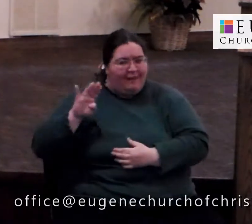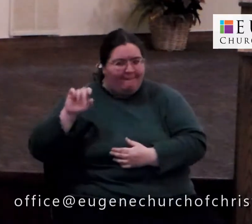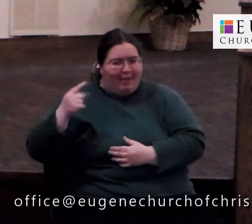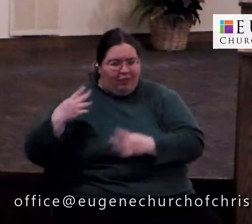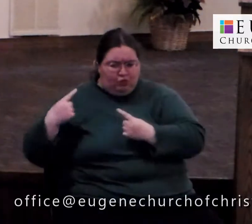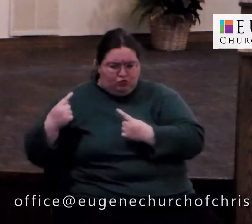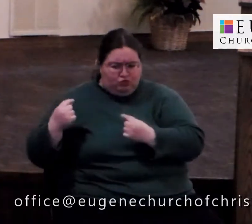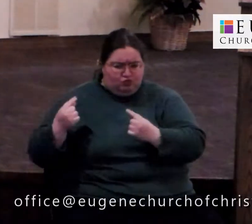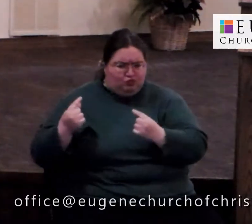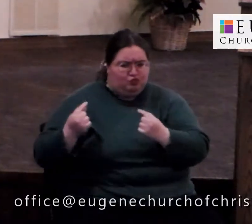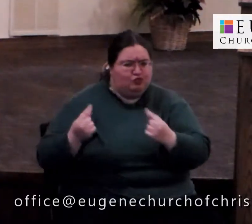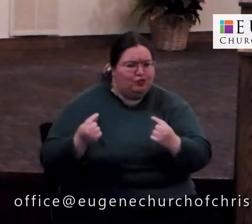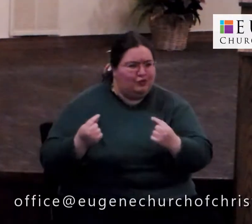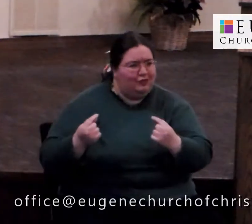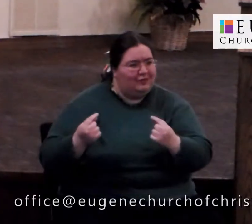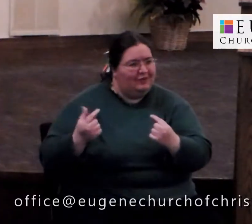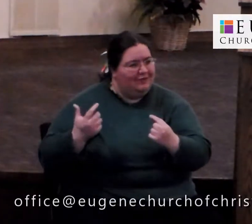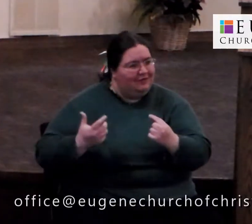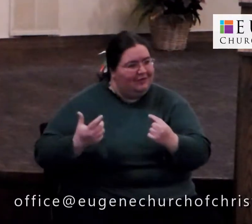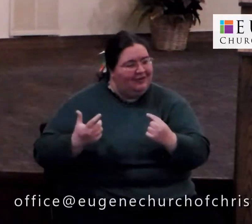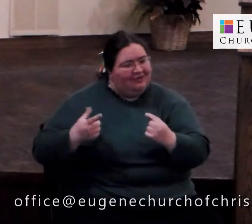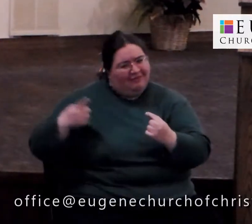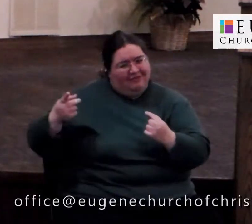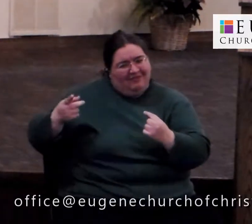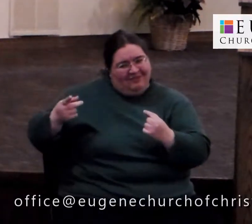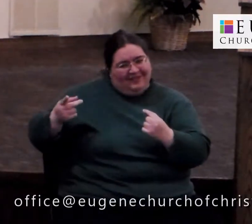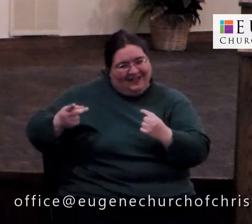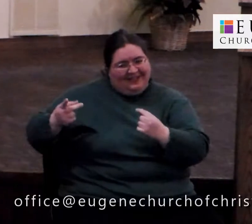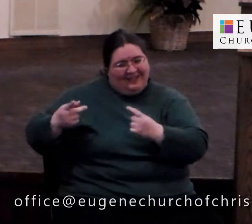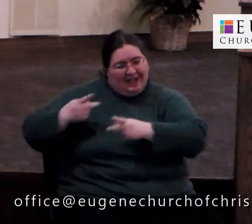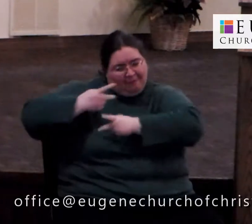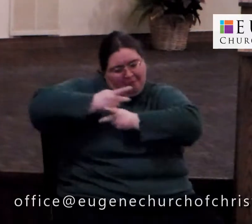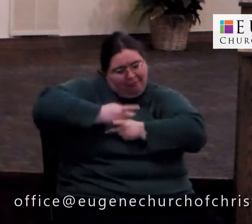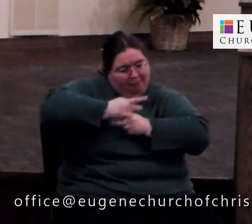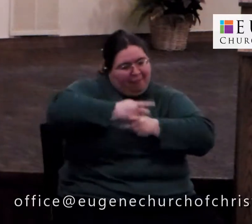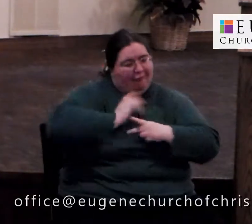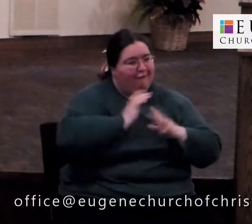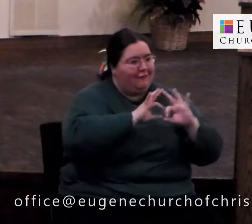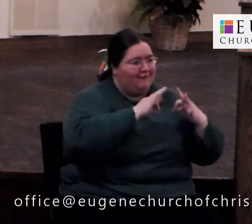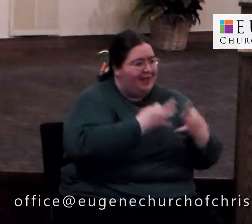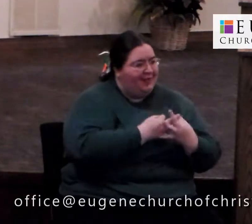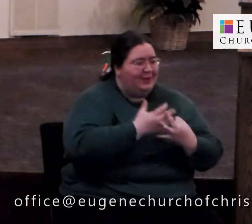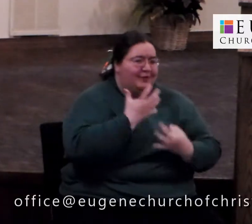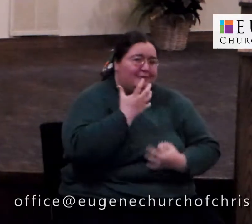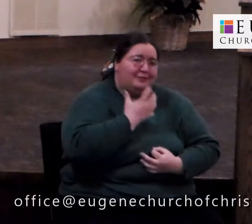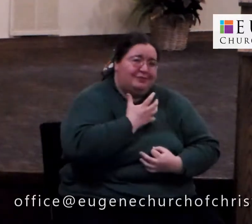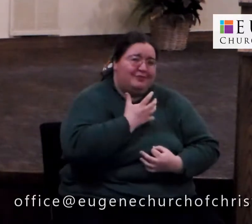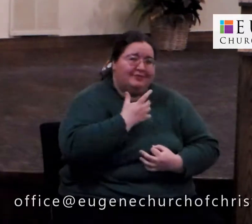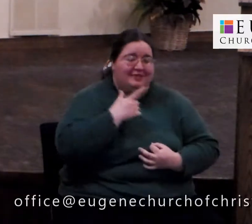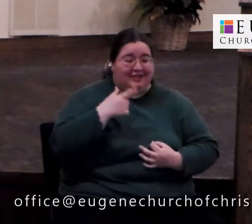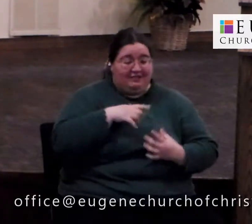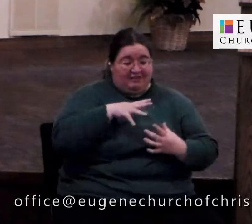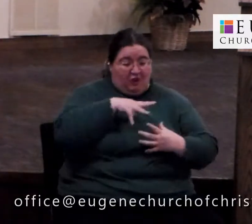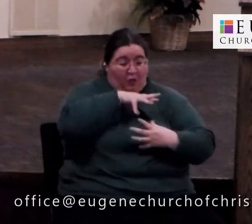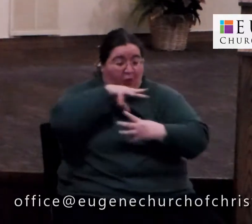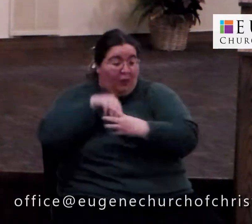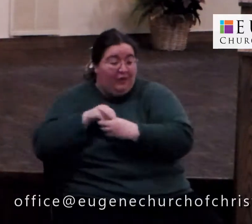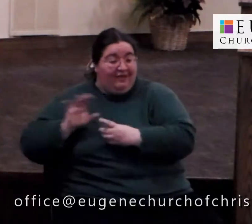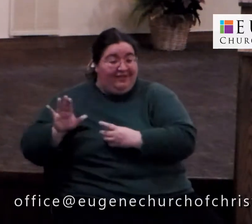thankfulness for Beth that was different because of the things that Beth does. And Beth and Leland have both taken very good care of